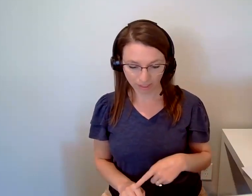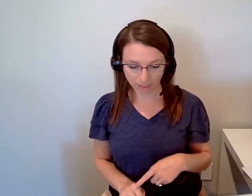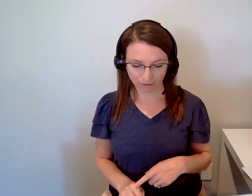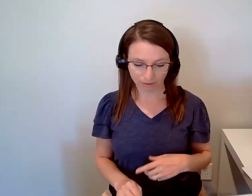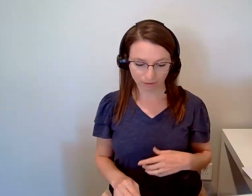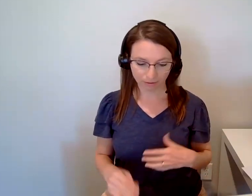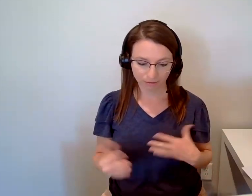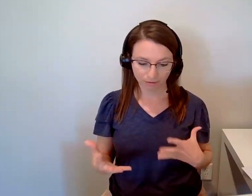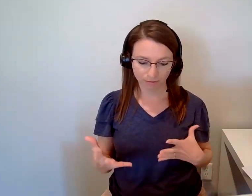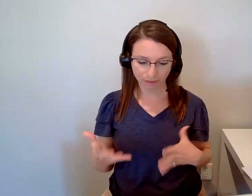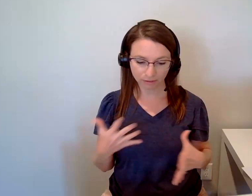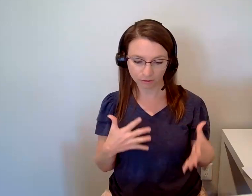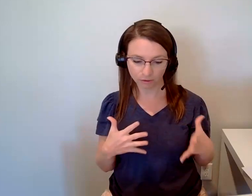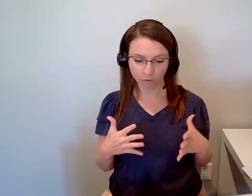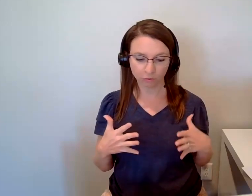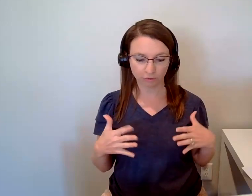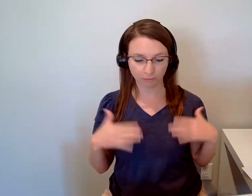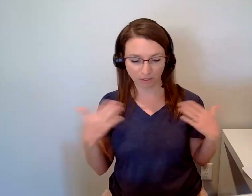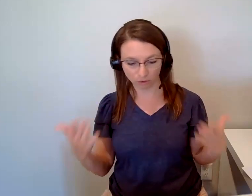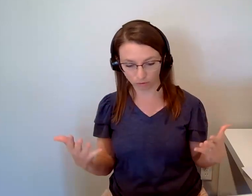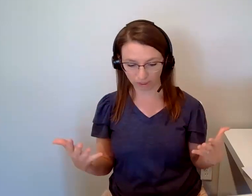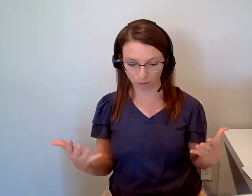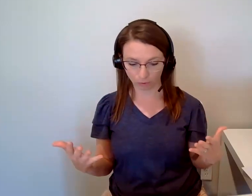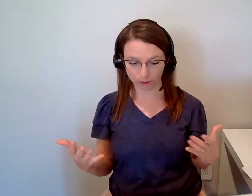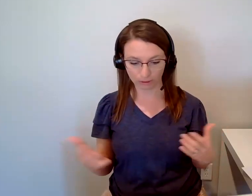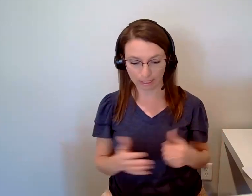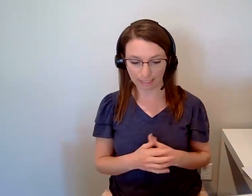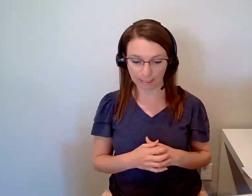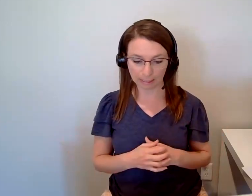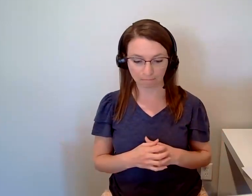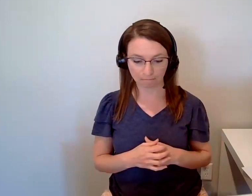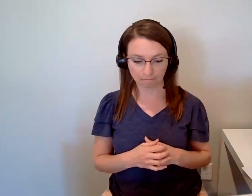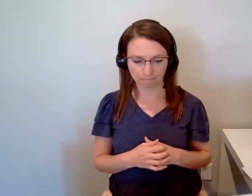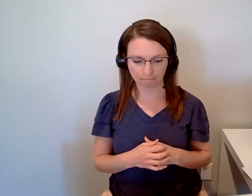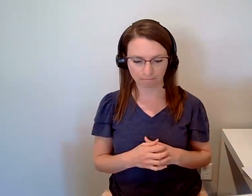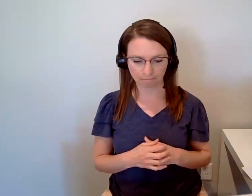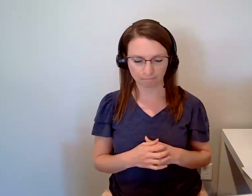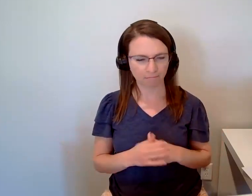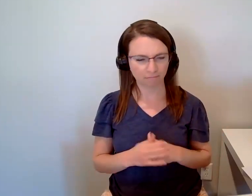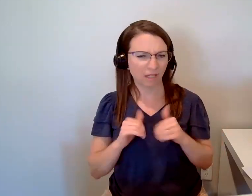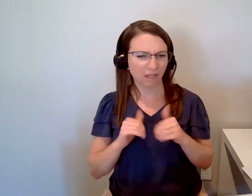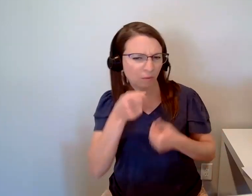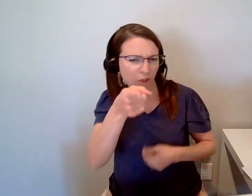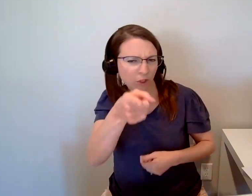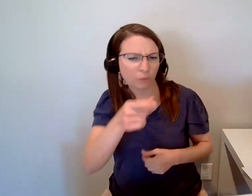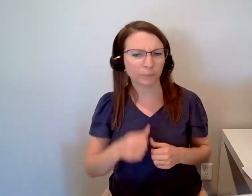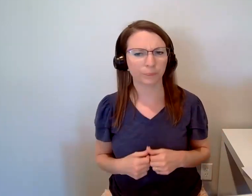All right. So let's do some other greeting words like, how are you?